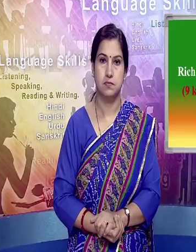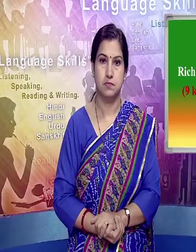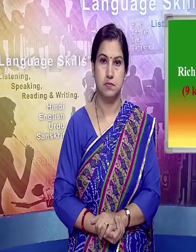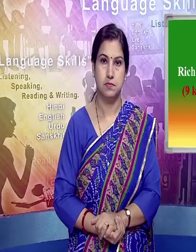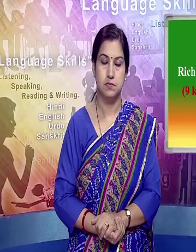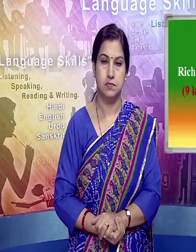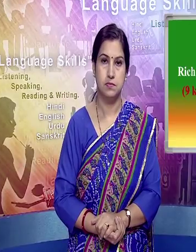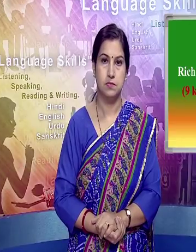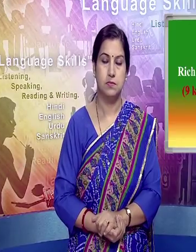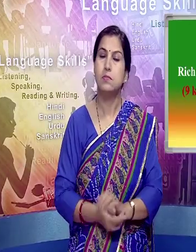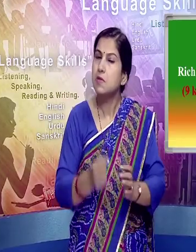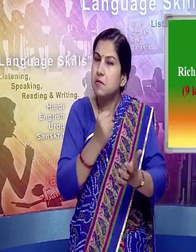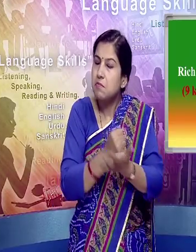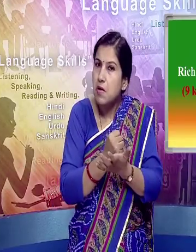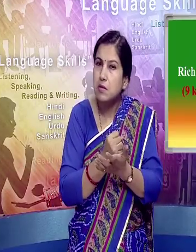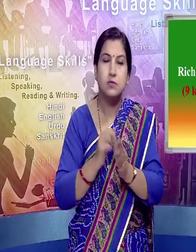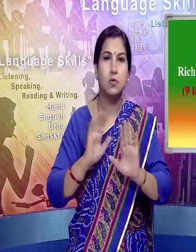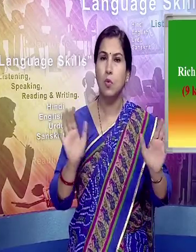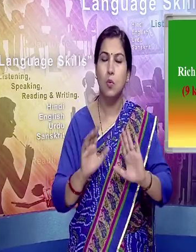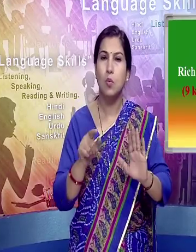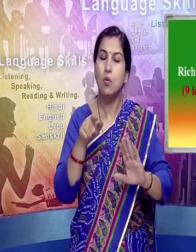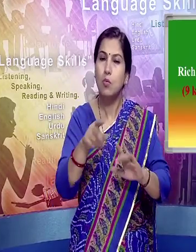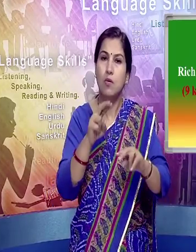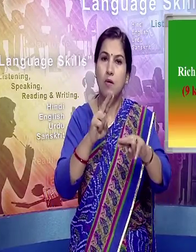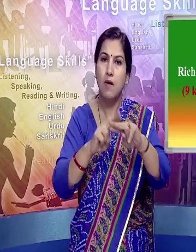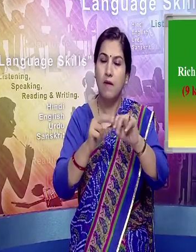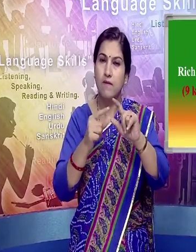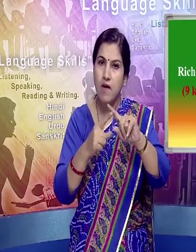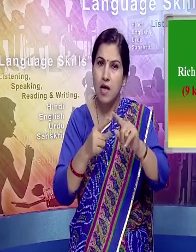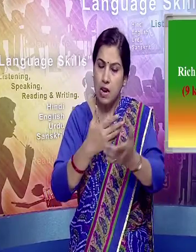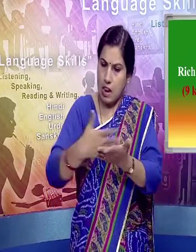It is not necessary that you leave the fat altogether from your diet.